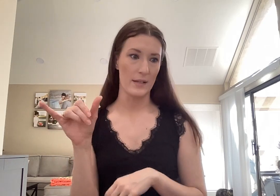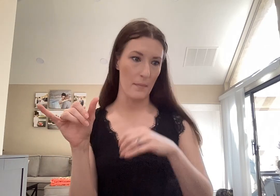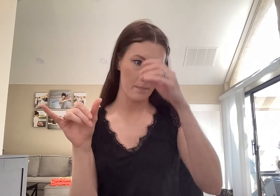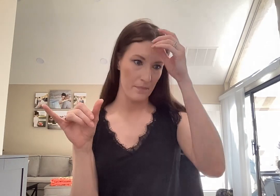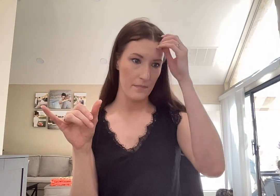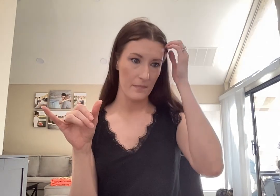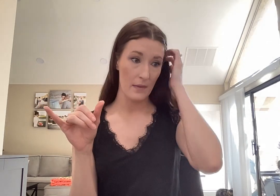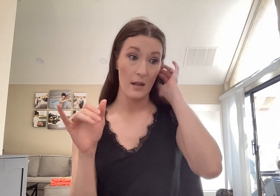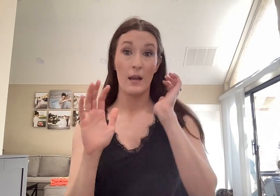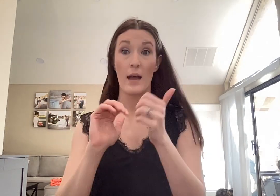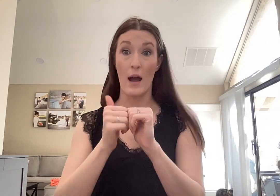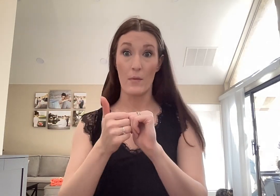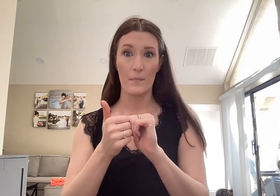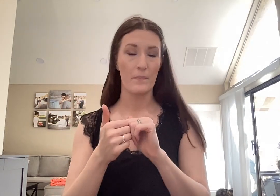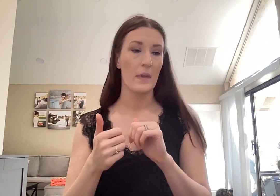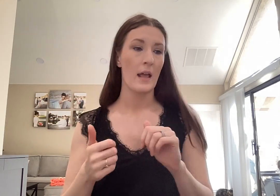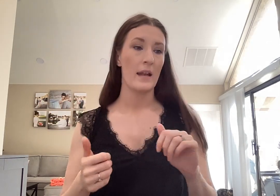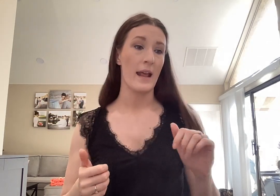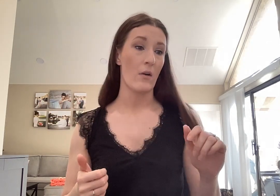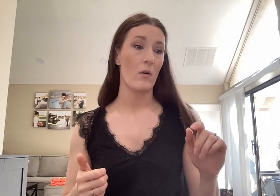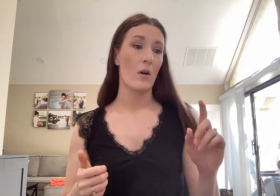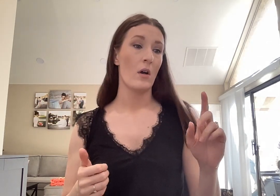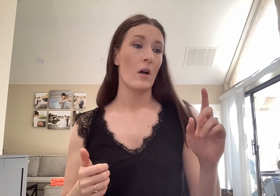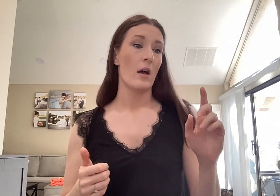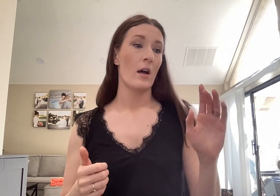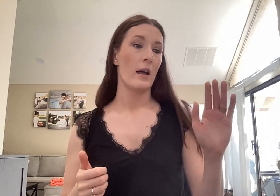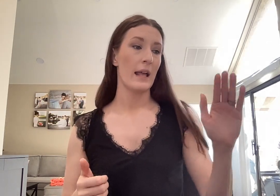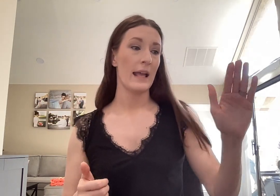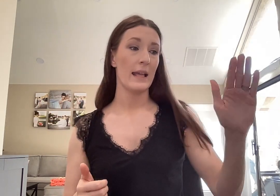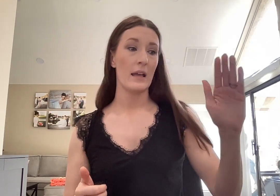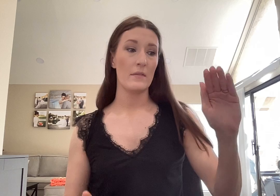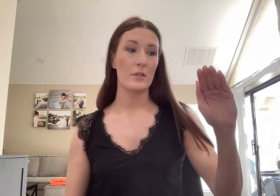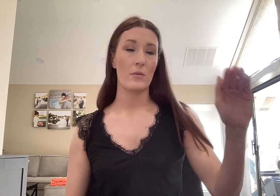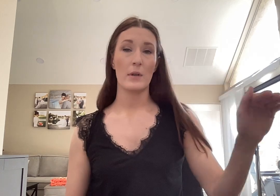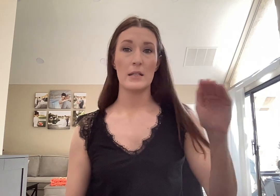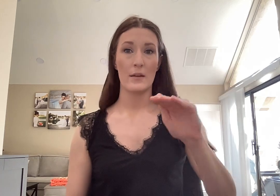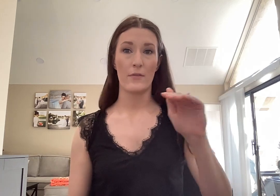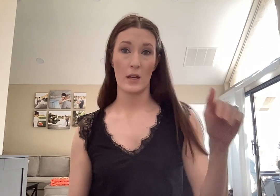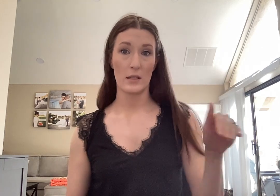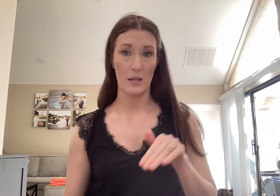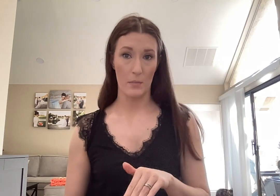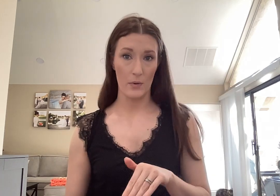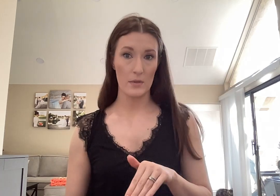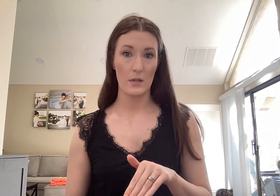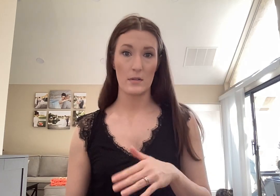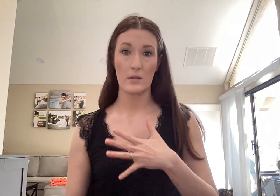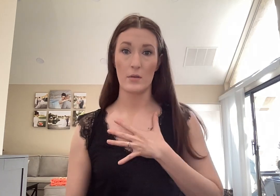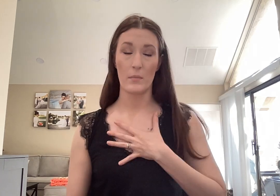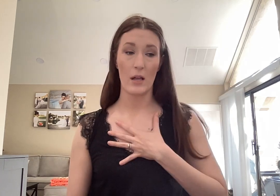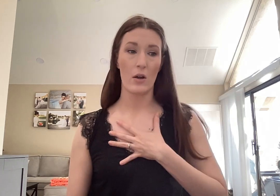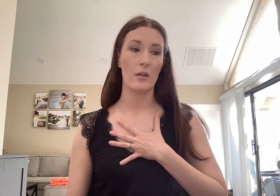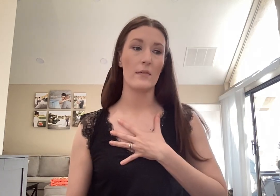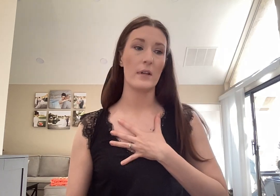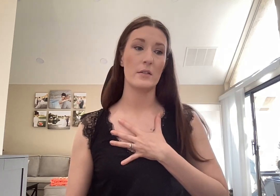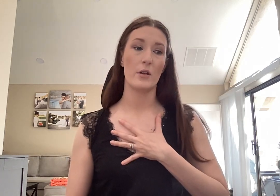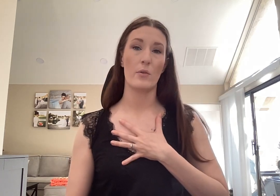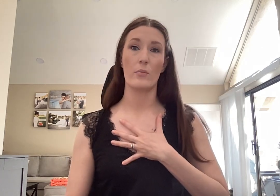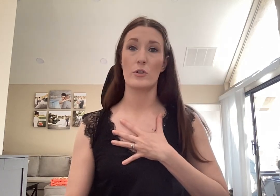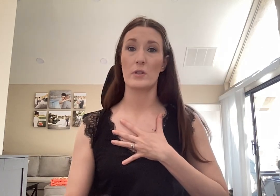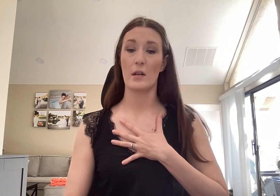same. How? Now, it gives 3 different examples. So to make our life easier, we're just going to